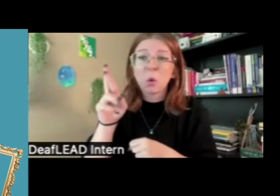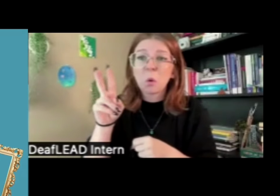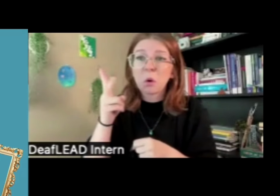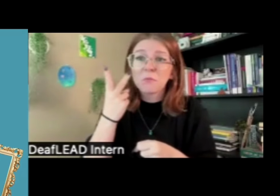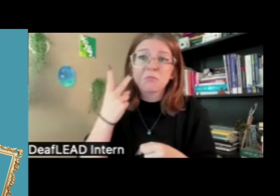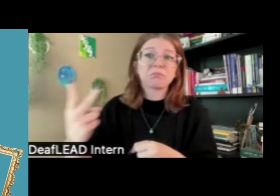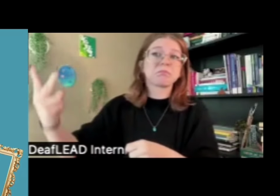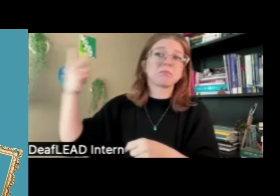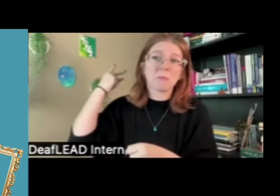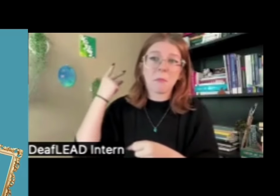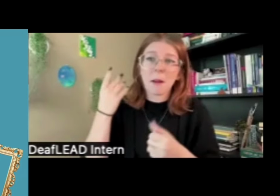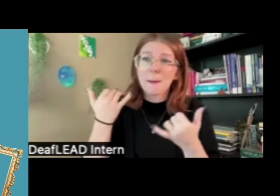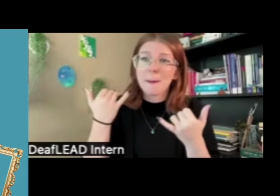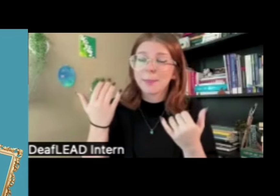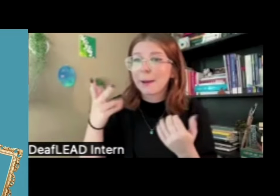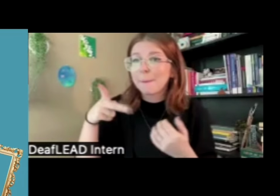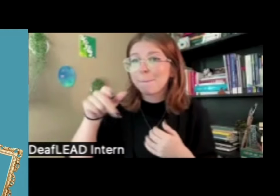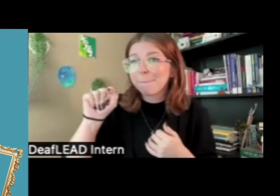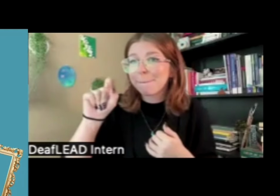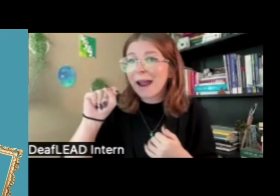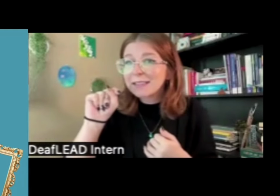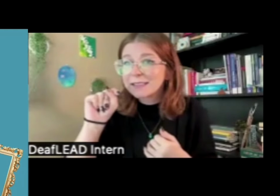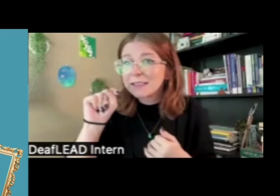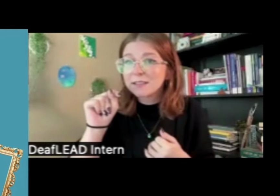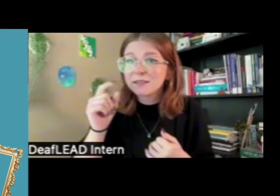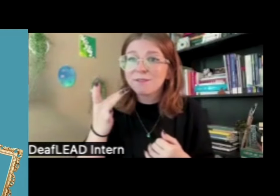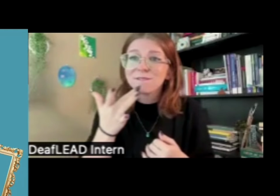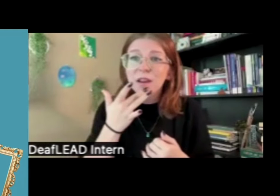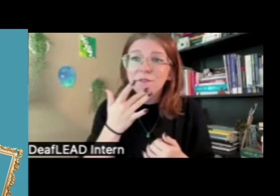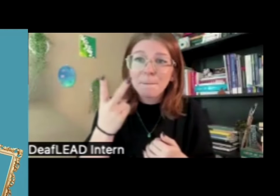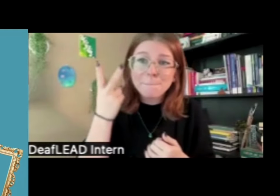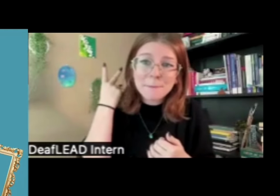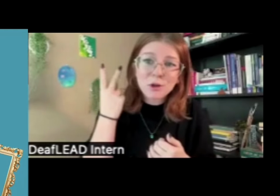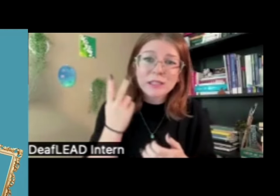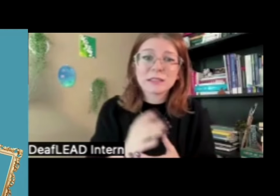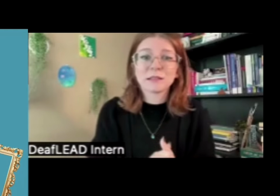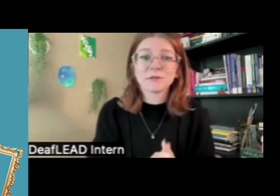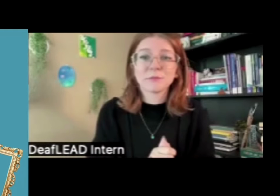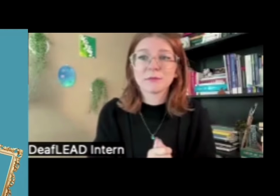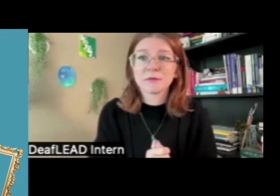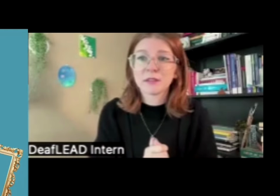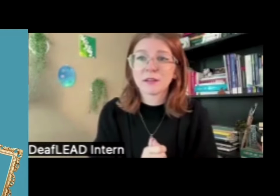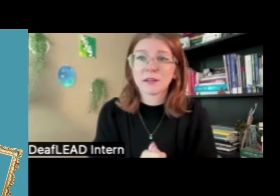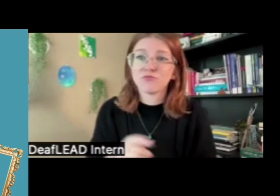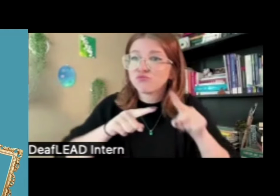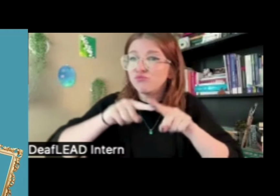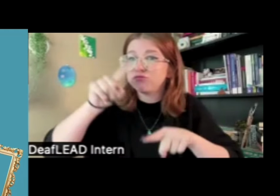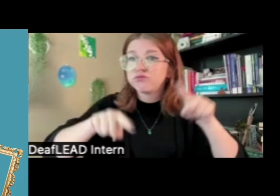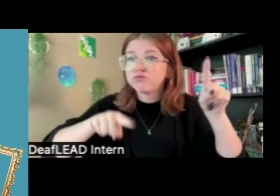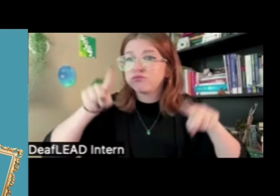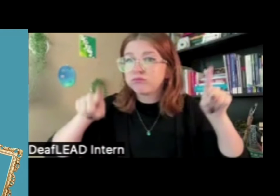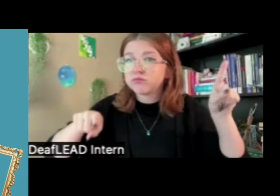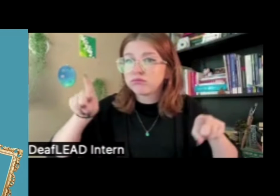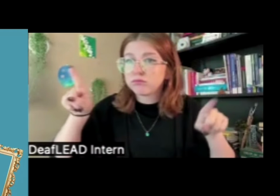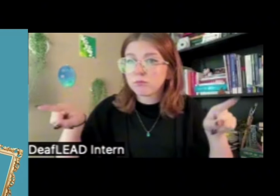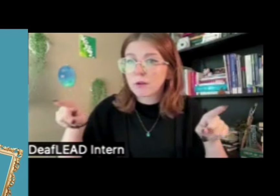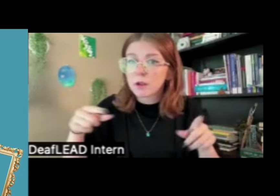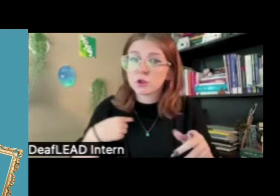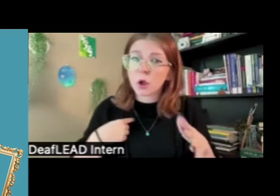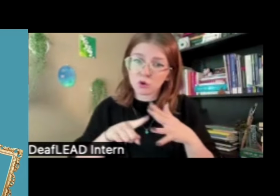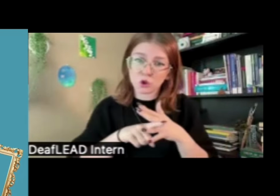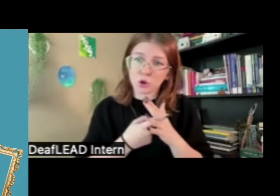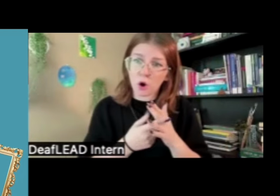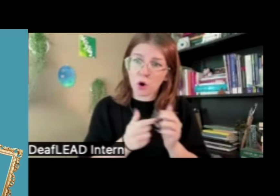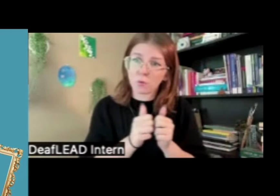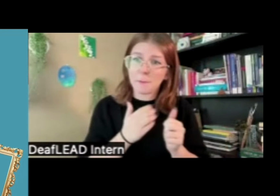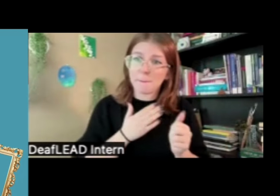Maybe something in your immediate space or a memory, something that happened from the past, a favorite memory of yours. It could be a